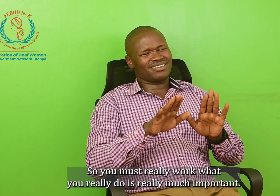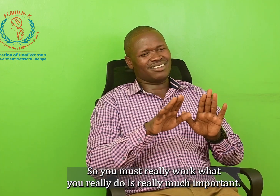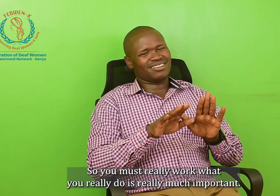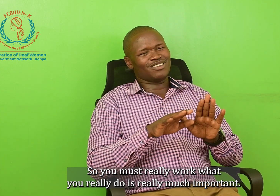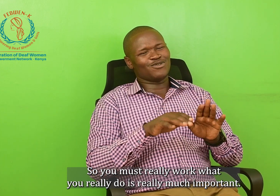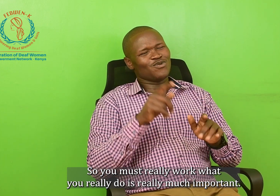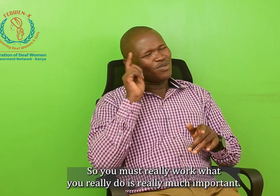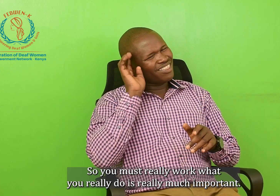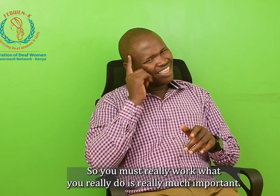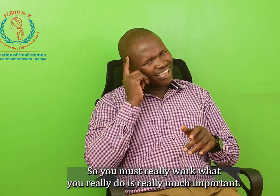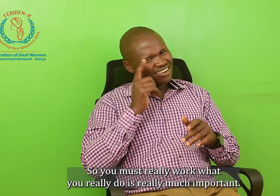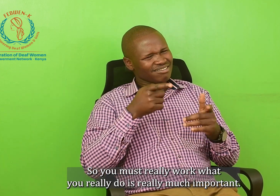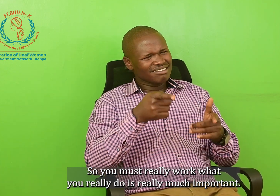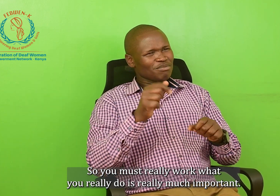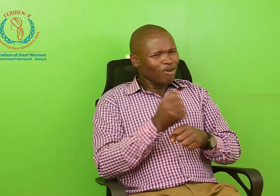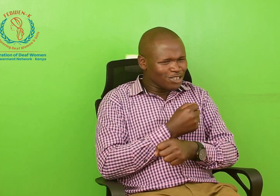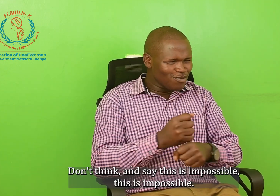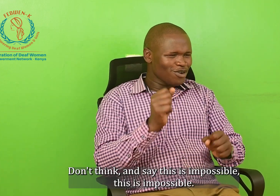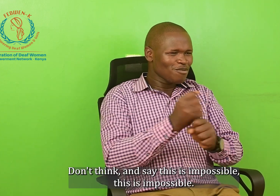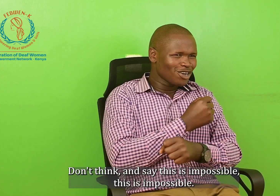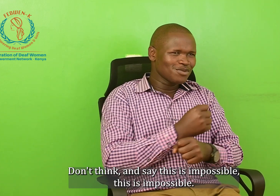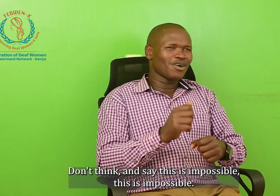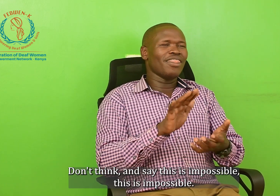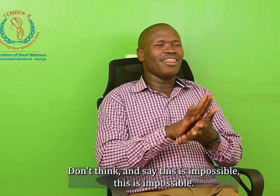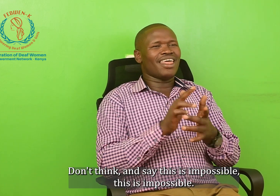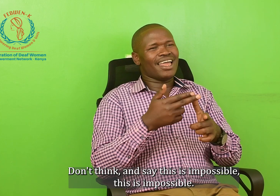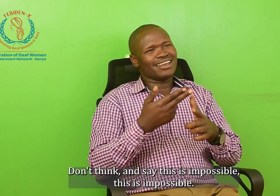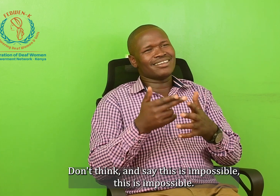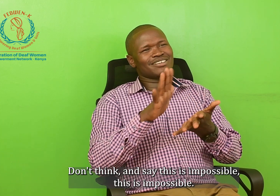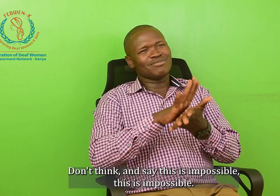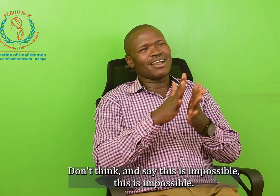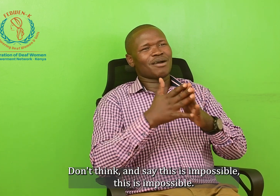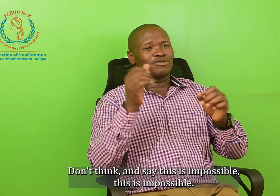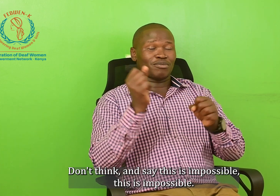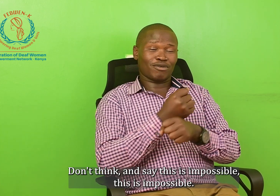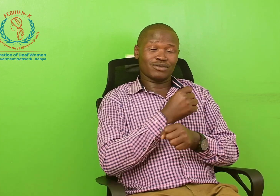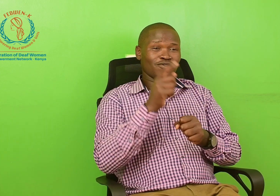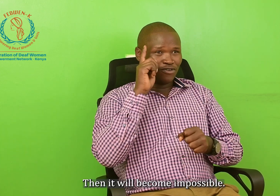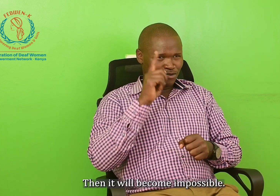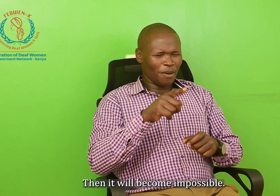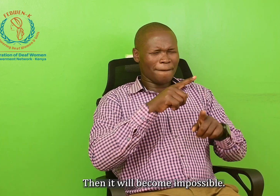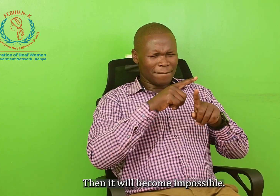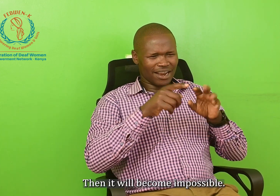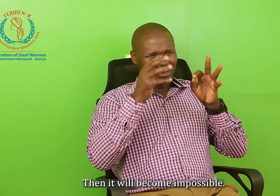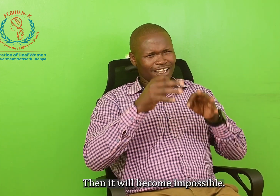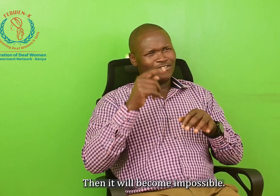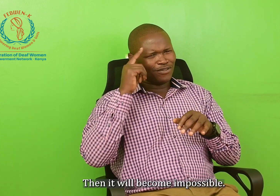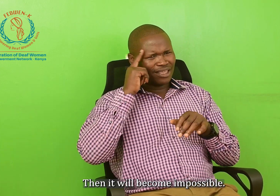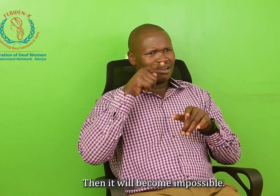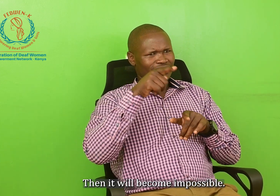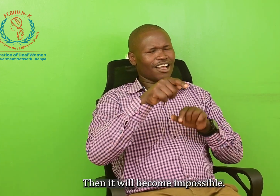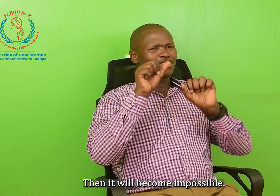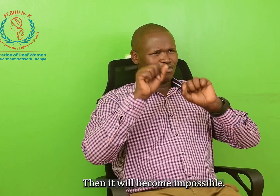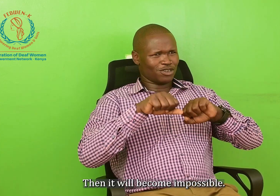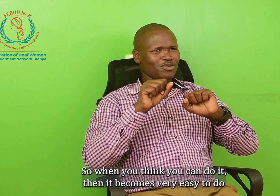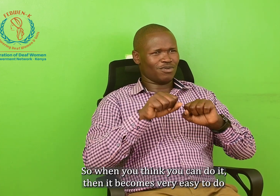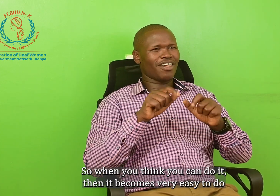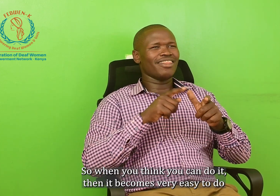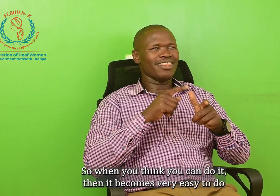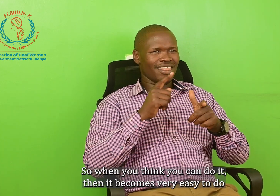you really do is really much important. Don't think and say this is impossible, then it will become impossible. So when you